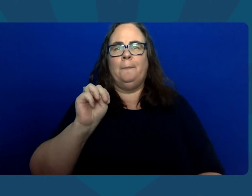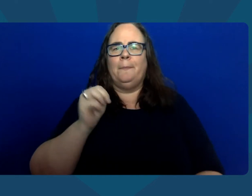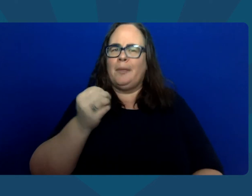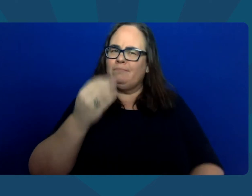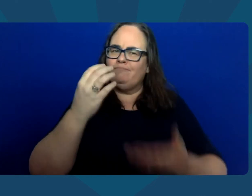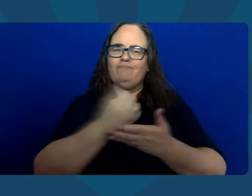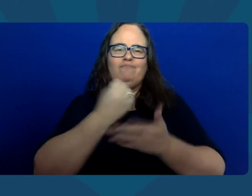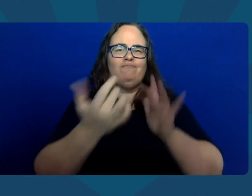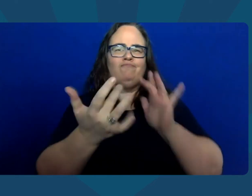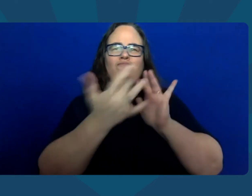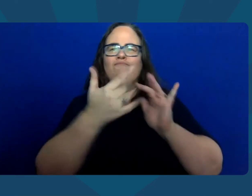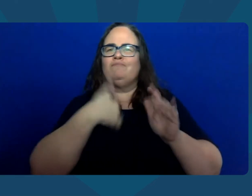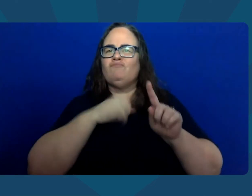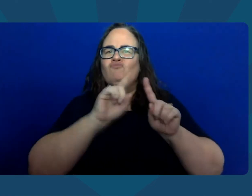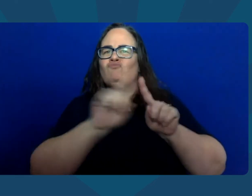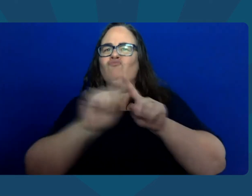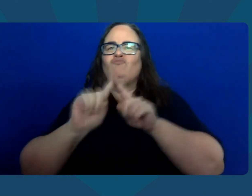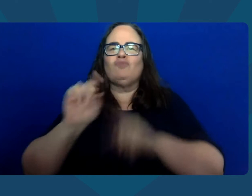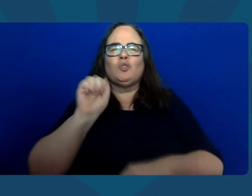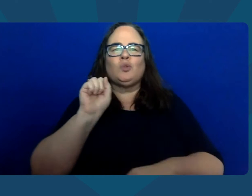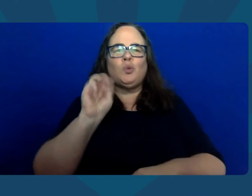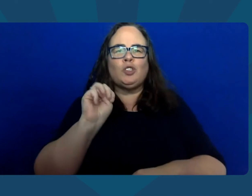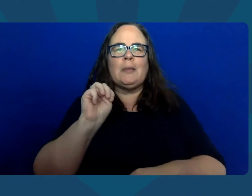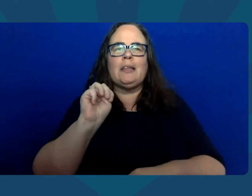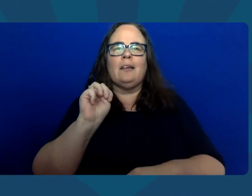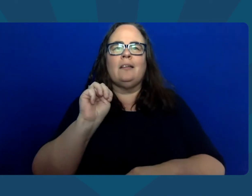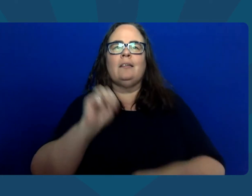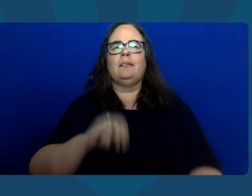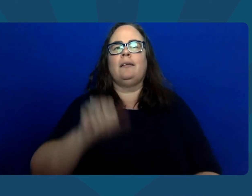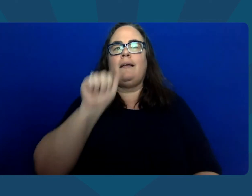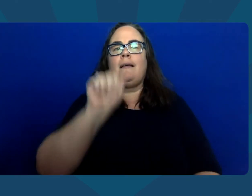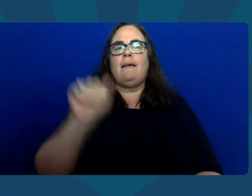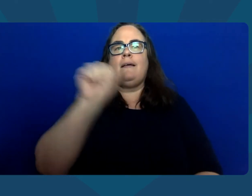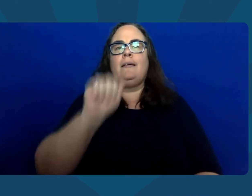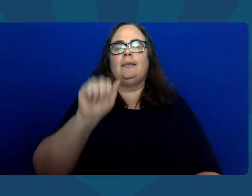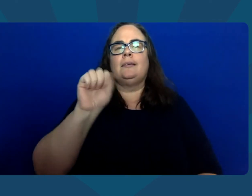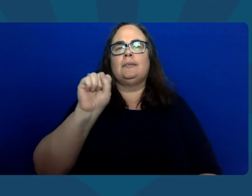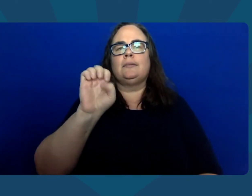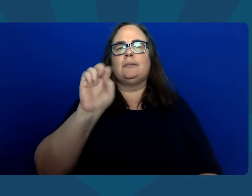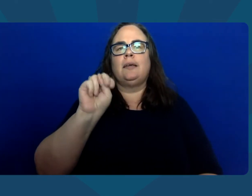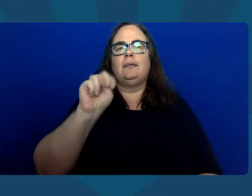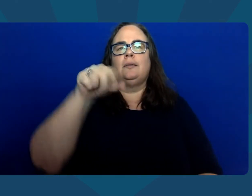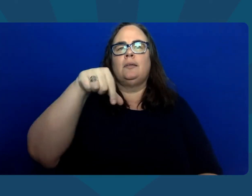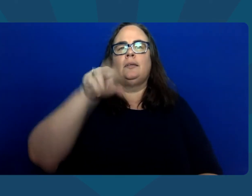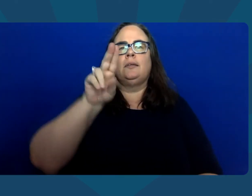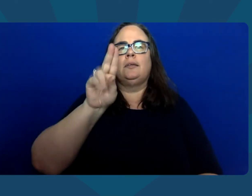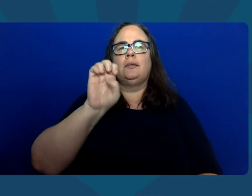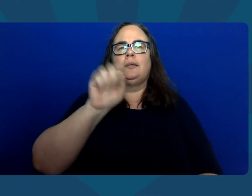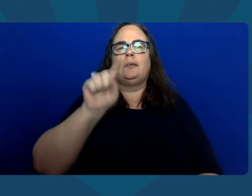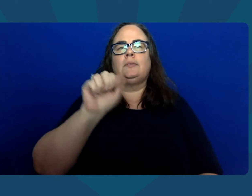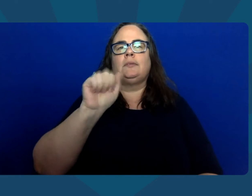martinquezada.com and connecting with me on all social media platforms at